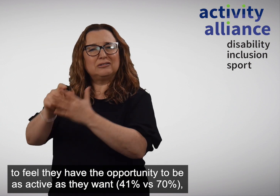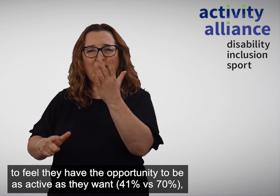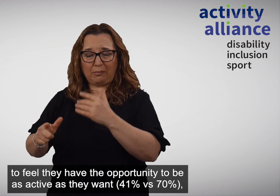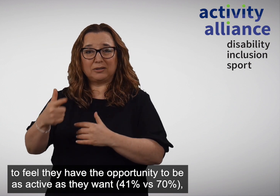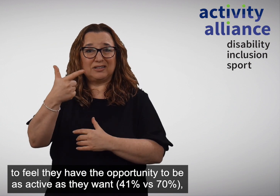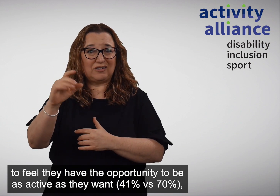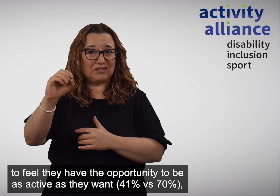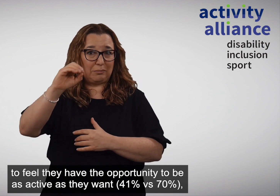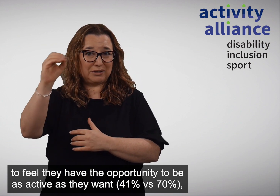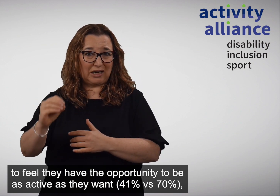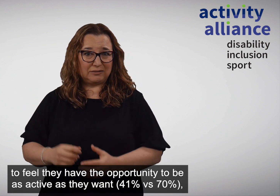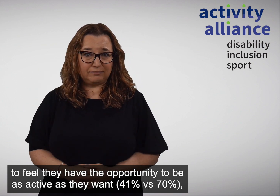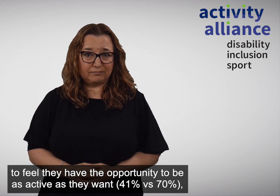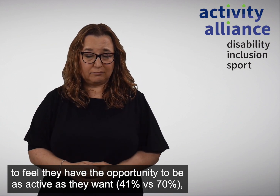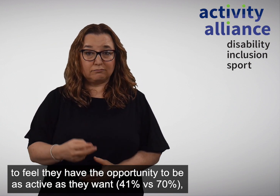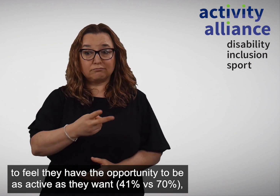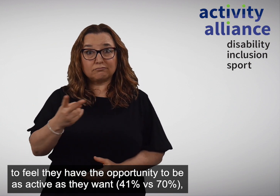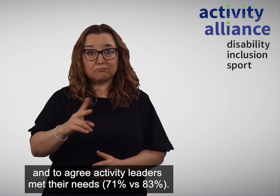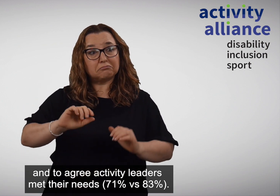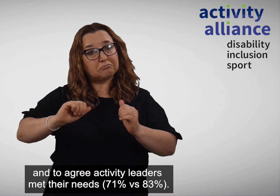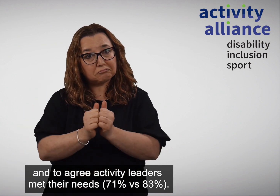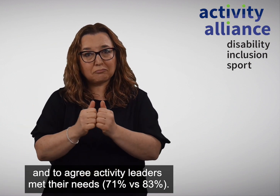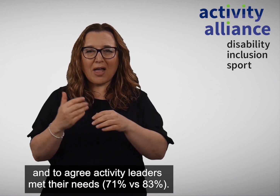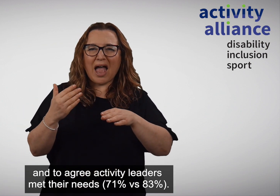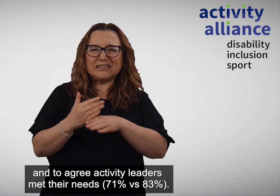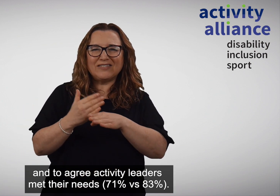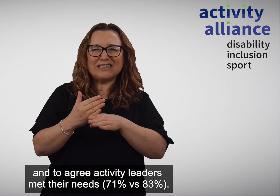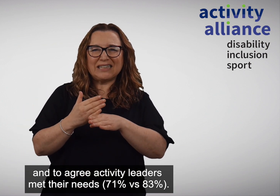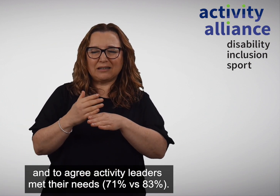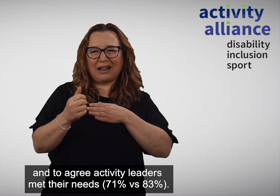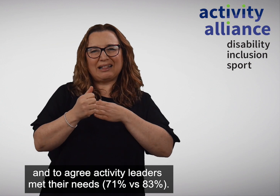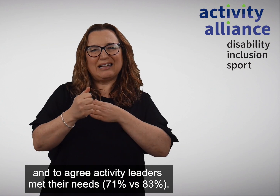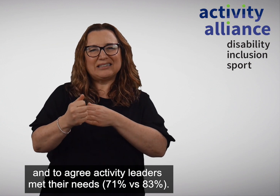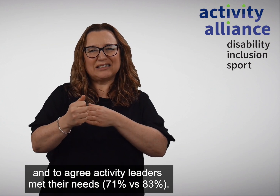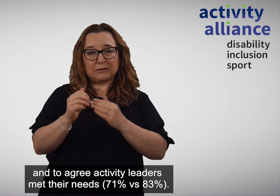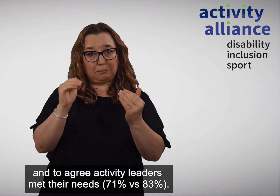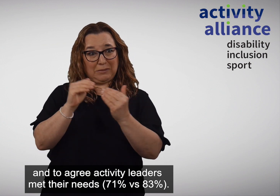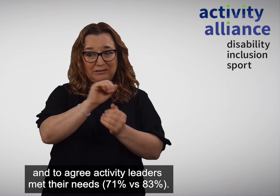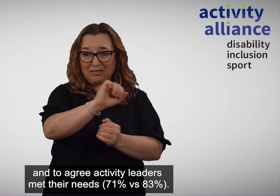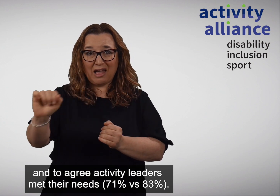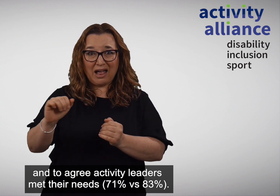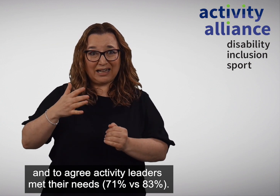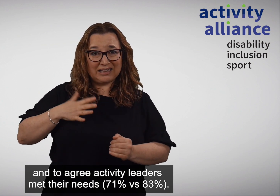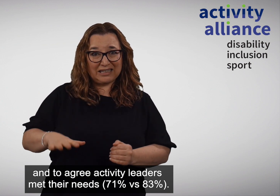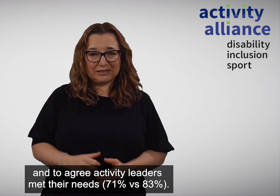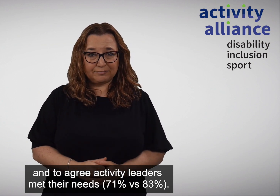non-disabled people. And to agree activity leaders met their needs,